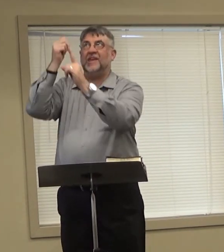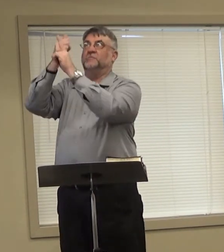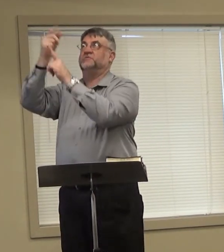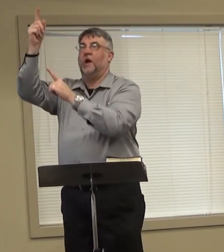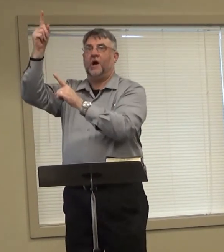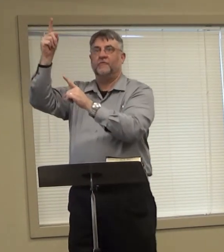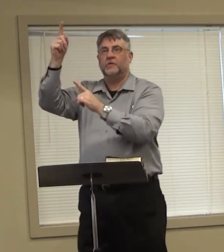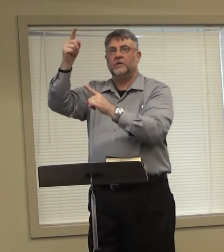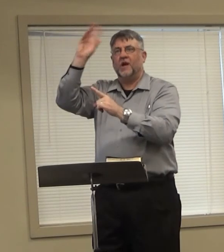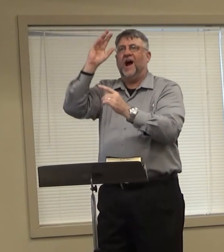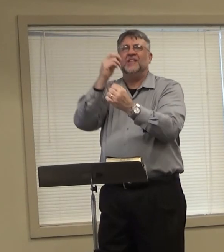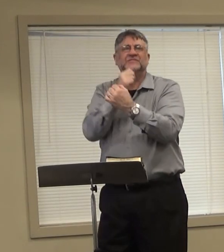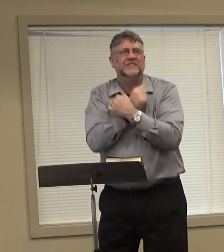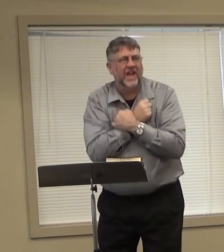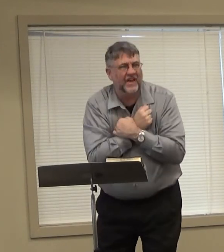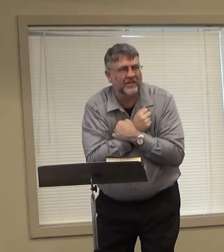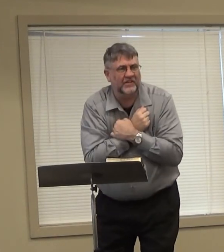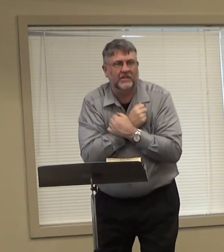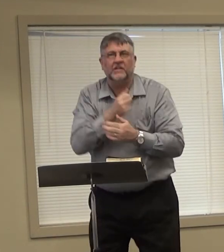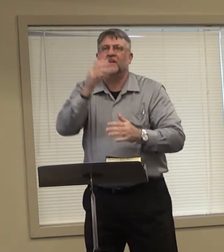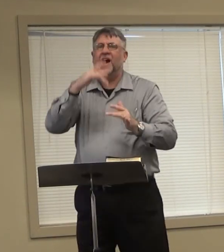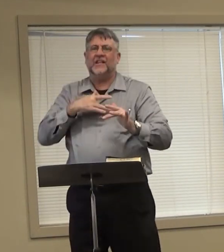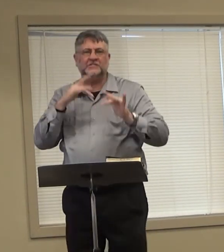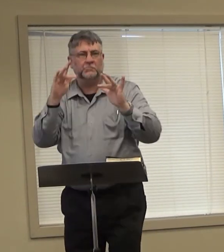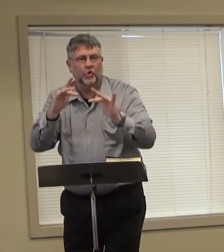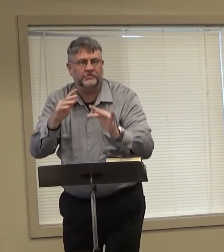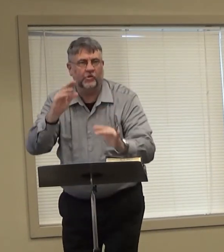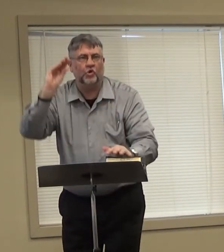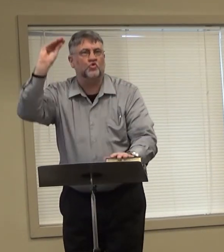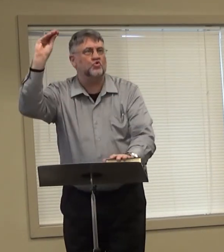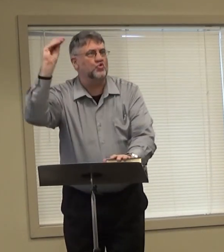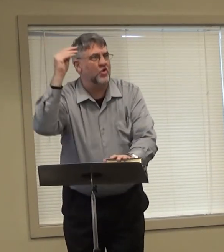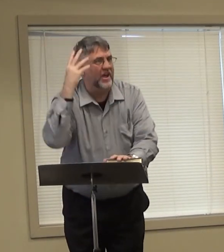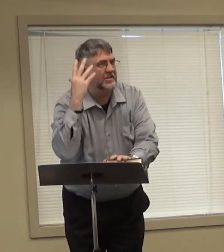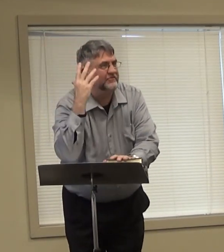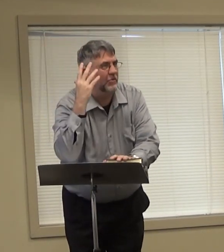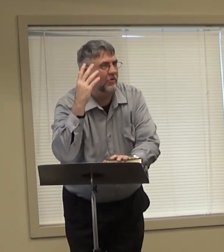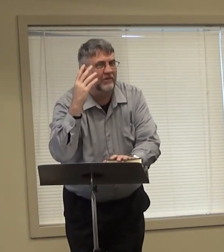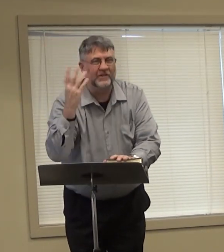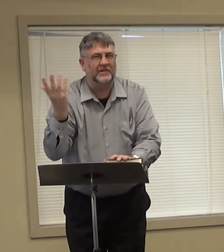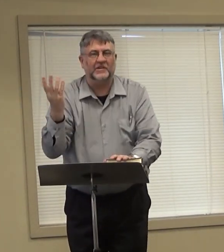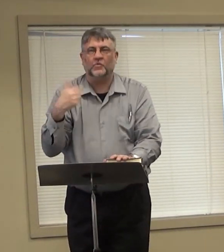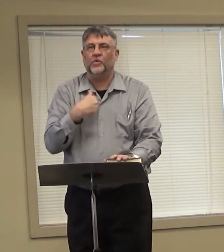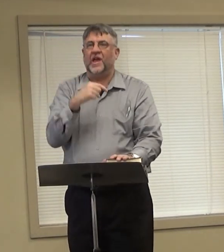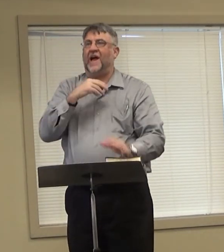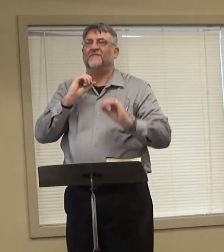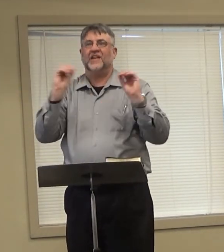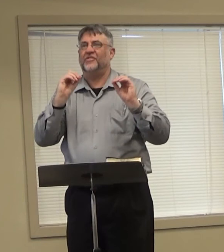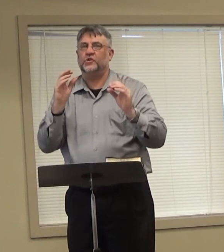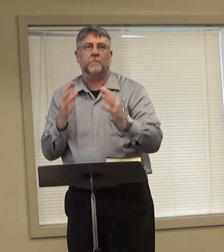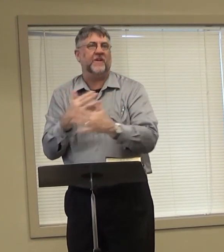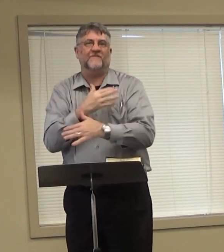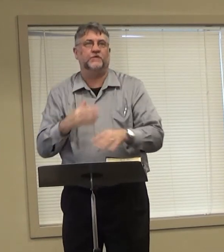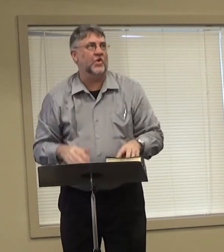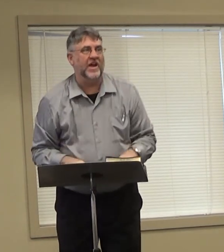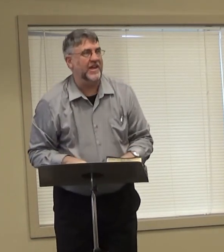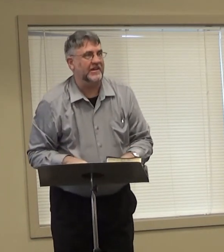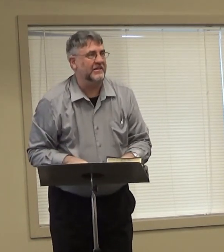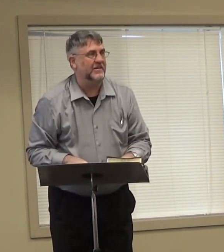He is holy, but He is love and He is merciful and He gives us